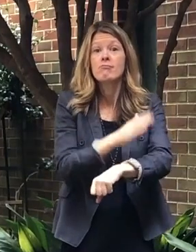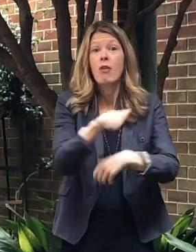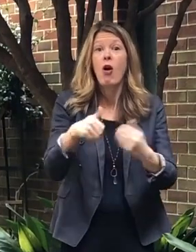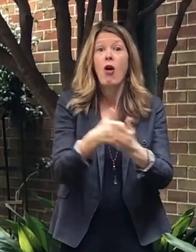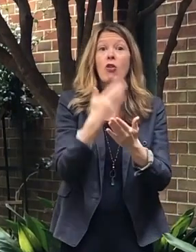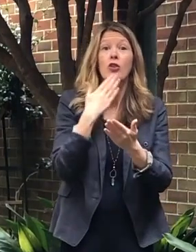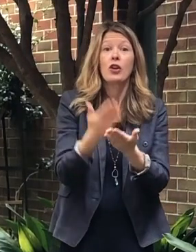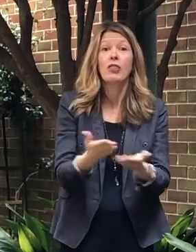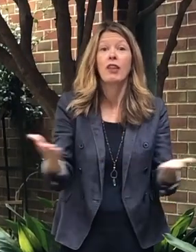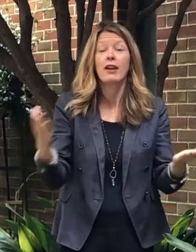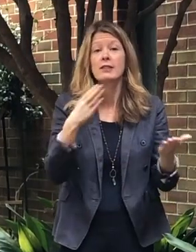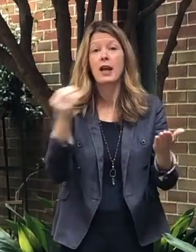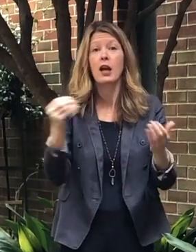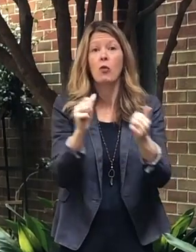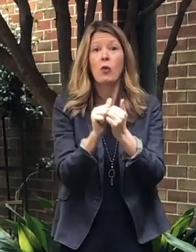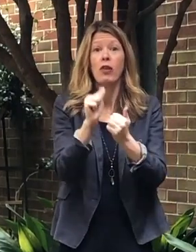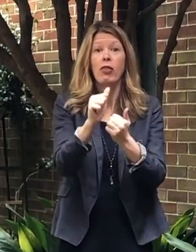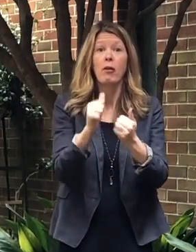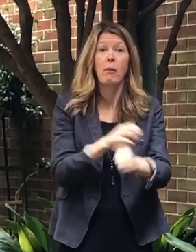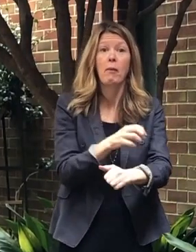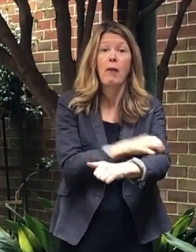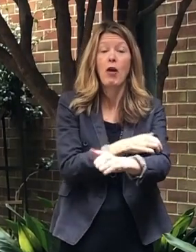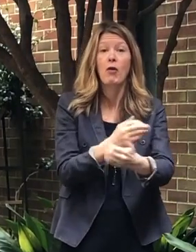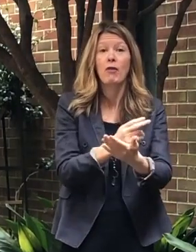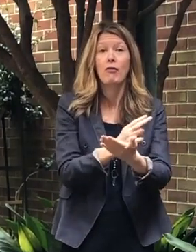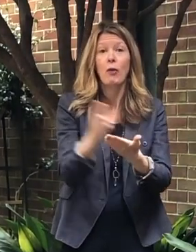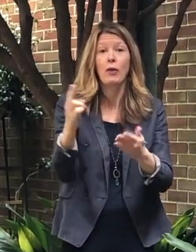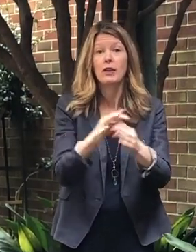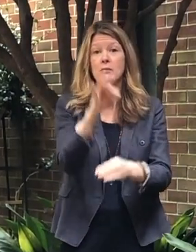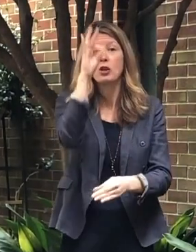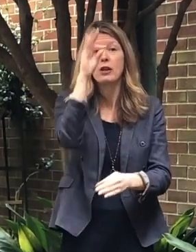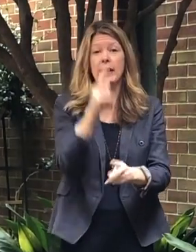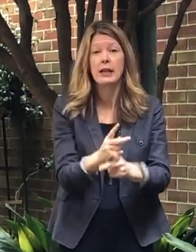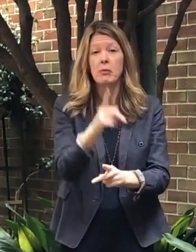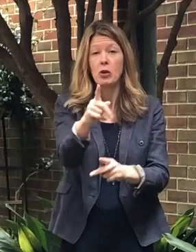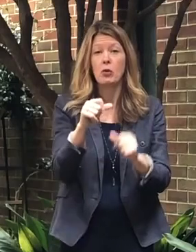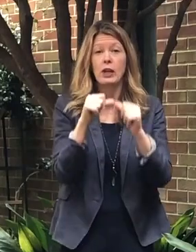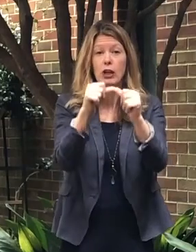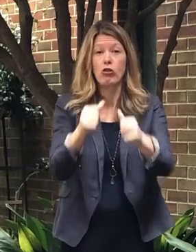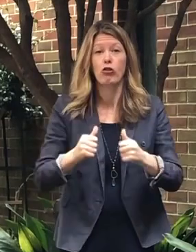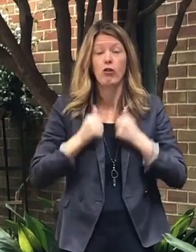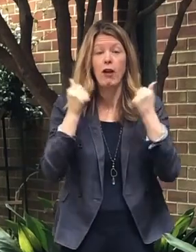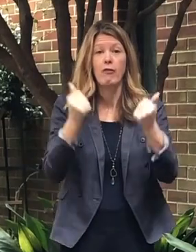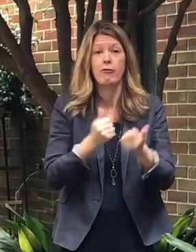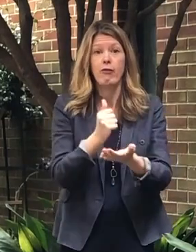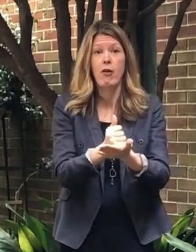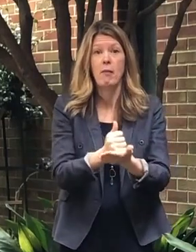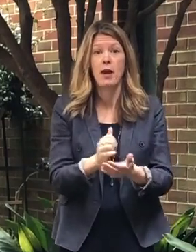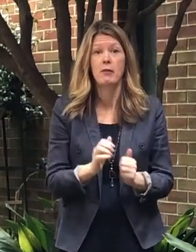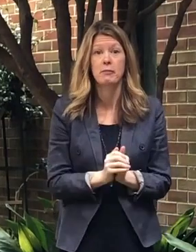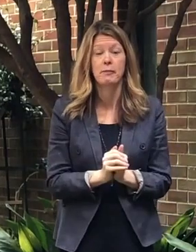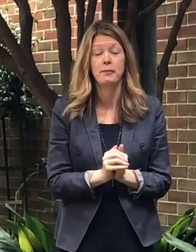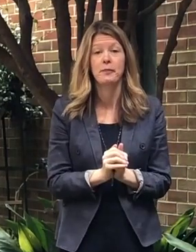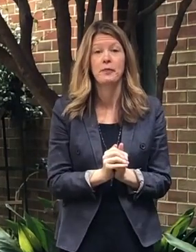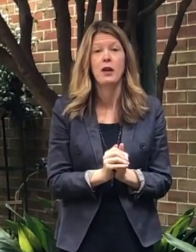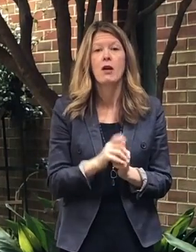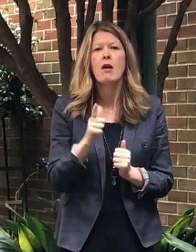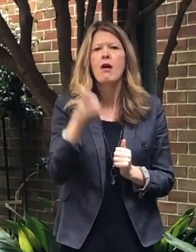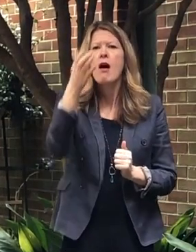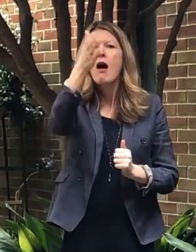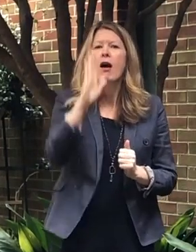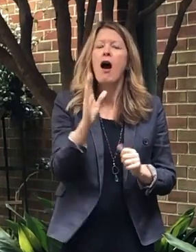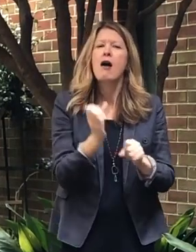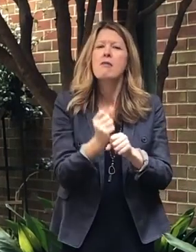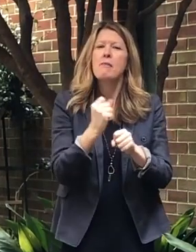by the power of the Holy Spirit, keep you in eternal life. Amen. O God,